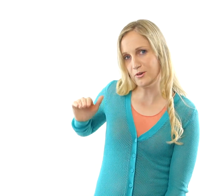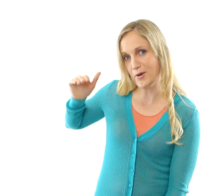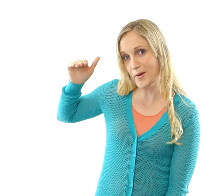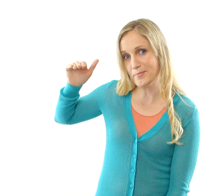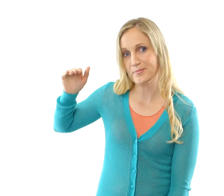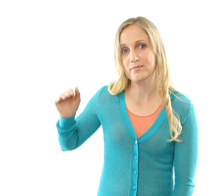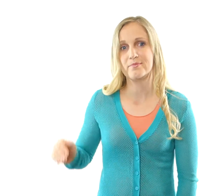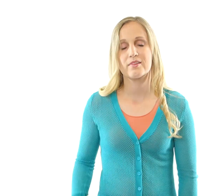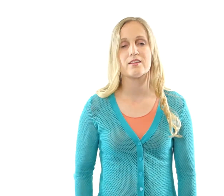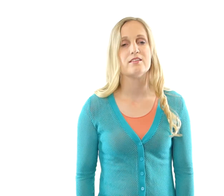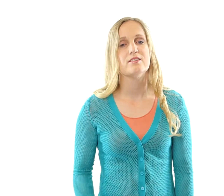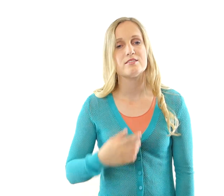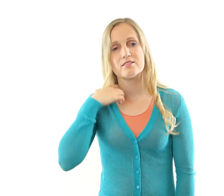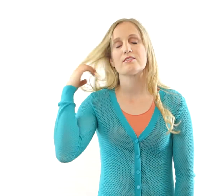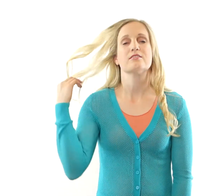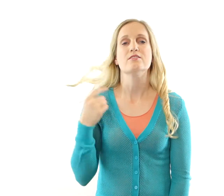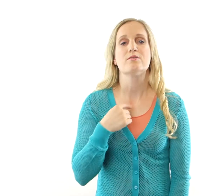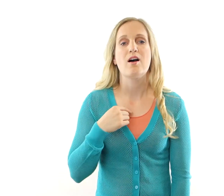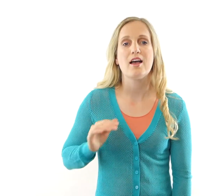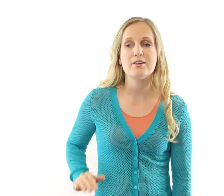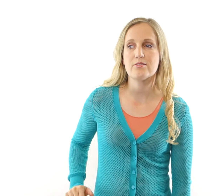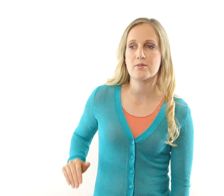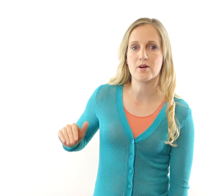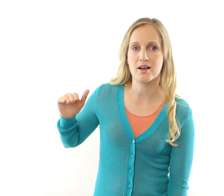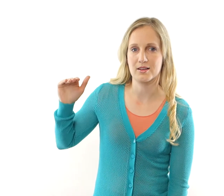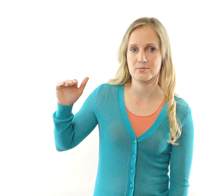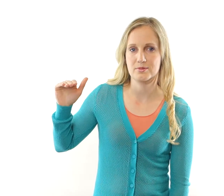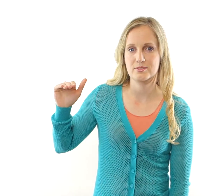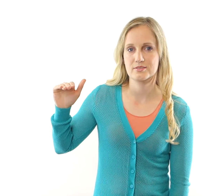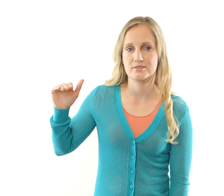grow up. So I grow up,